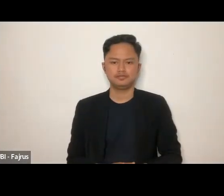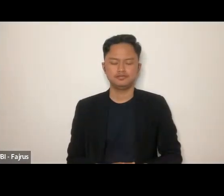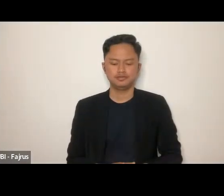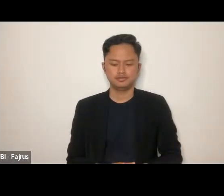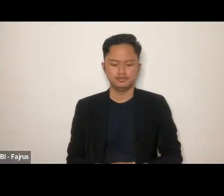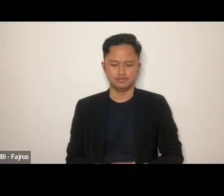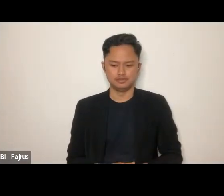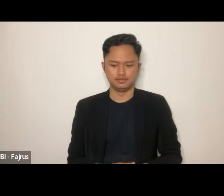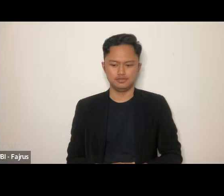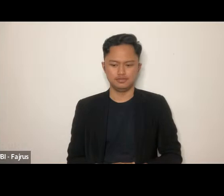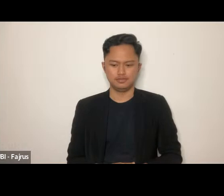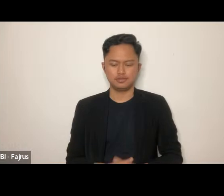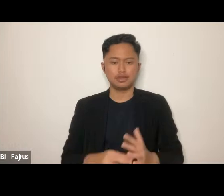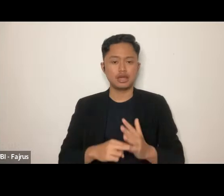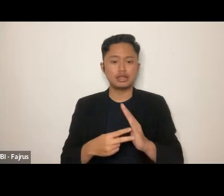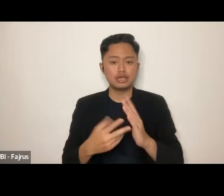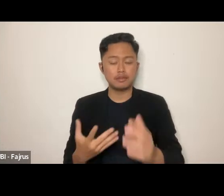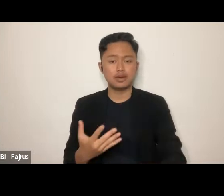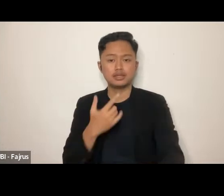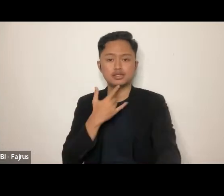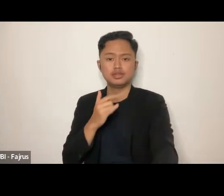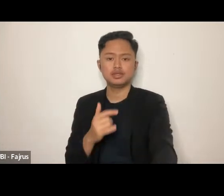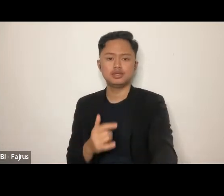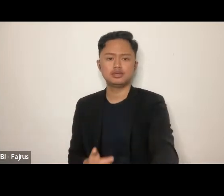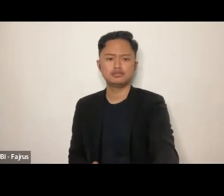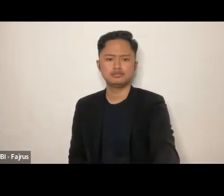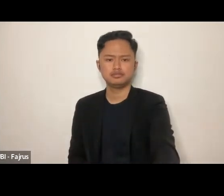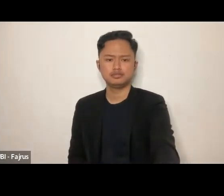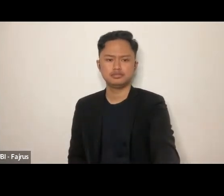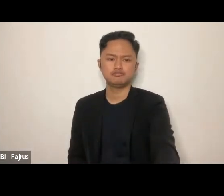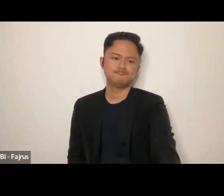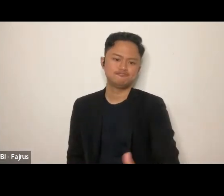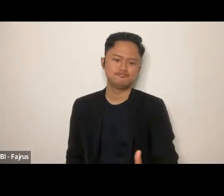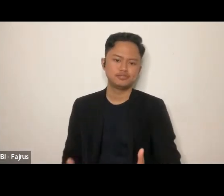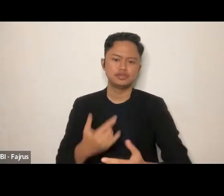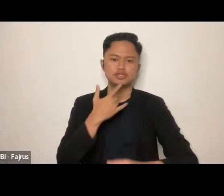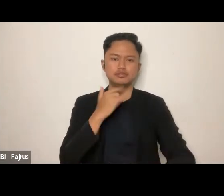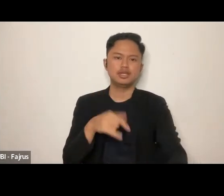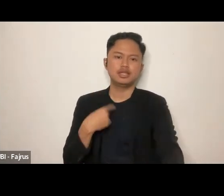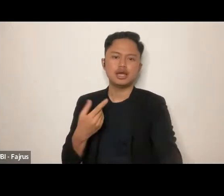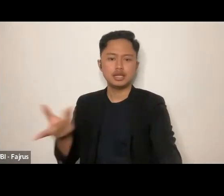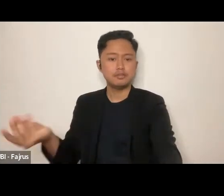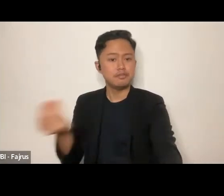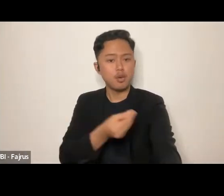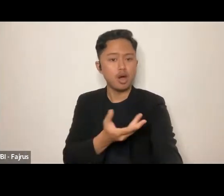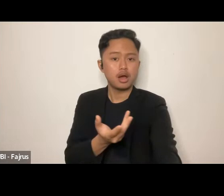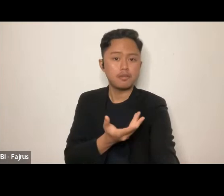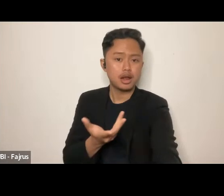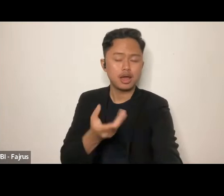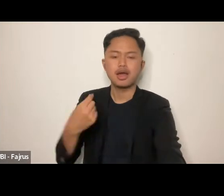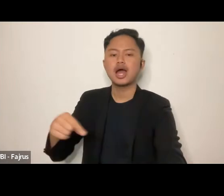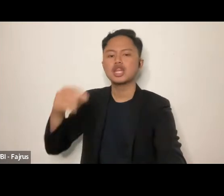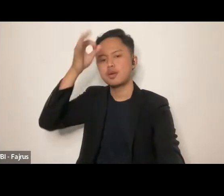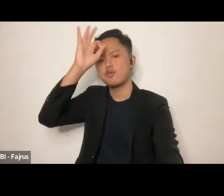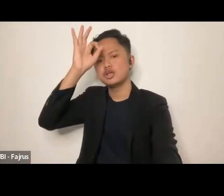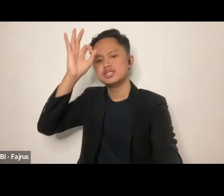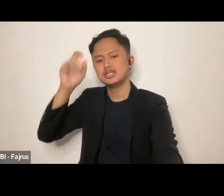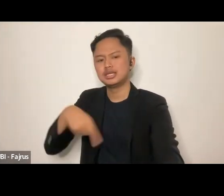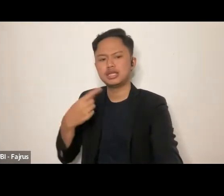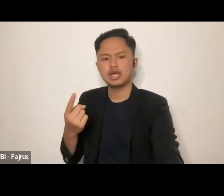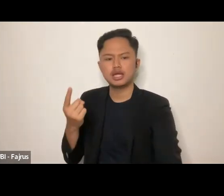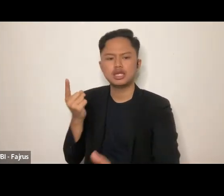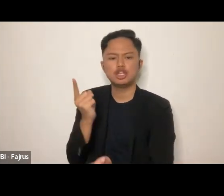So from that moment, we were taken to the police station, and we were charged because